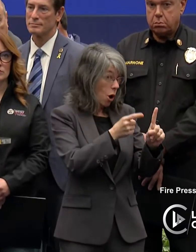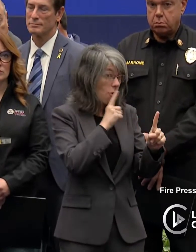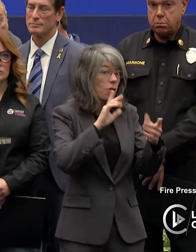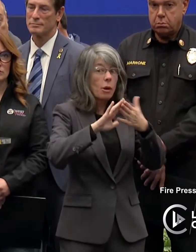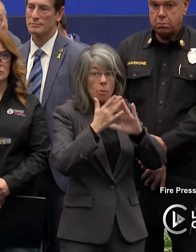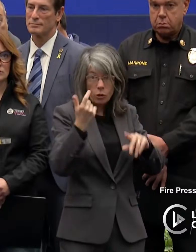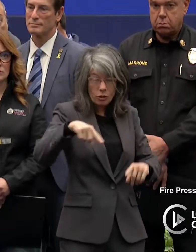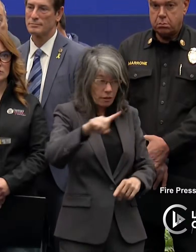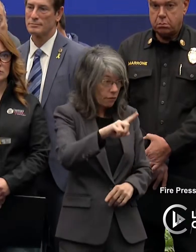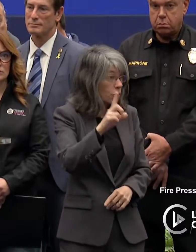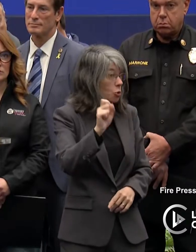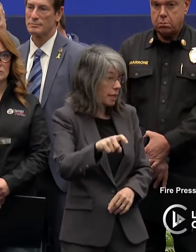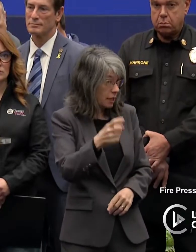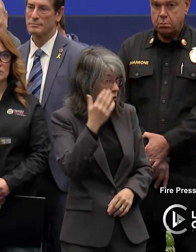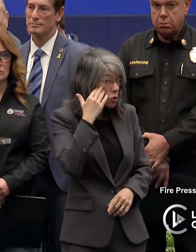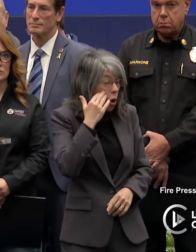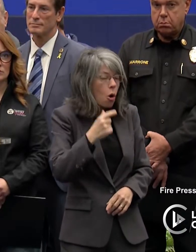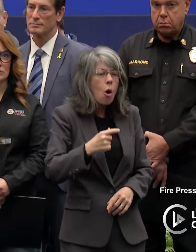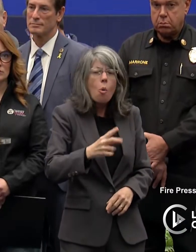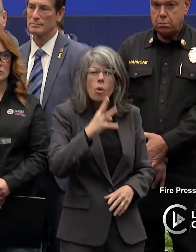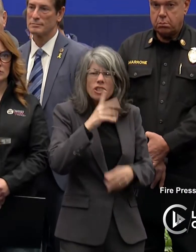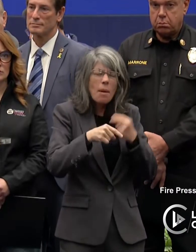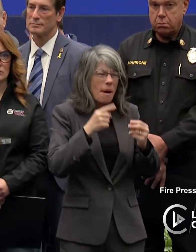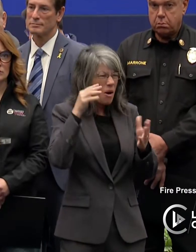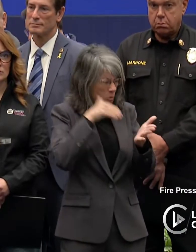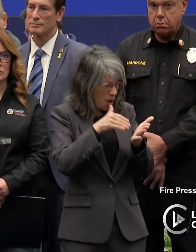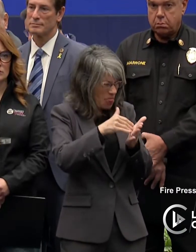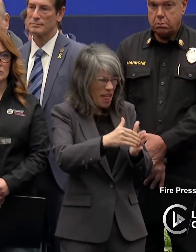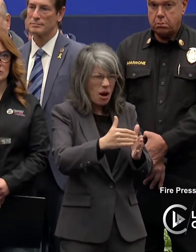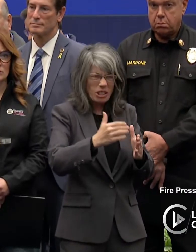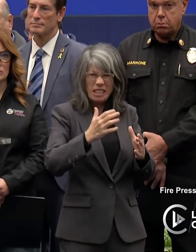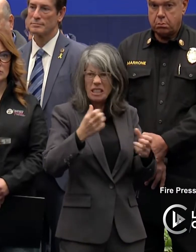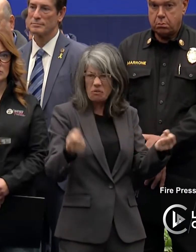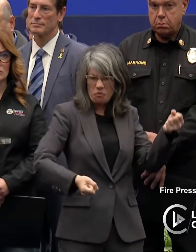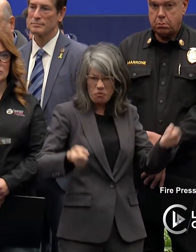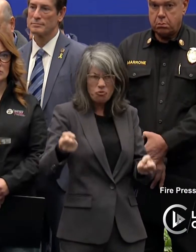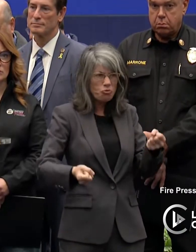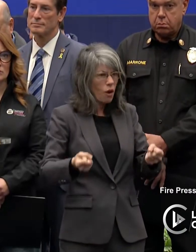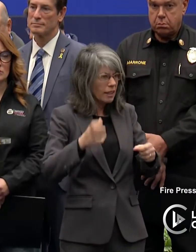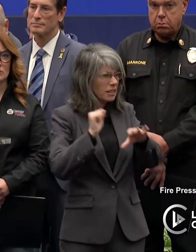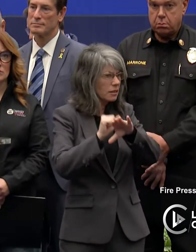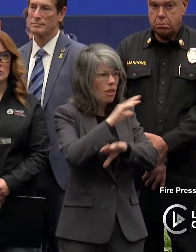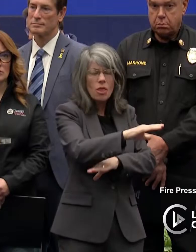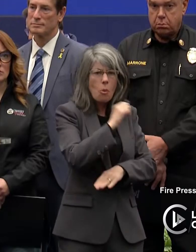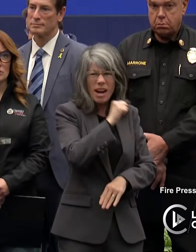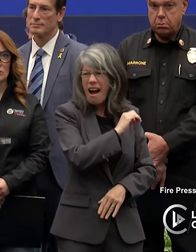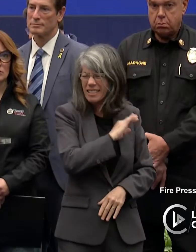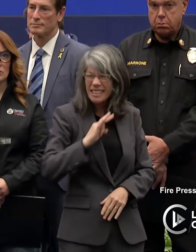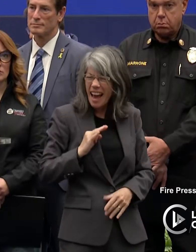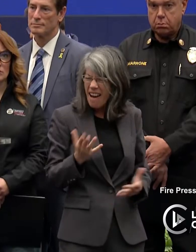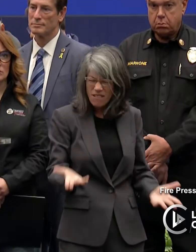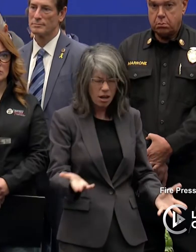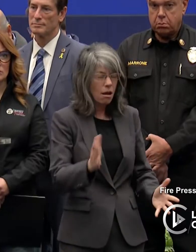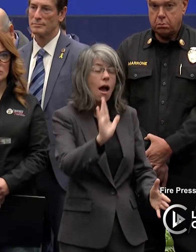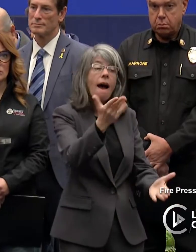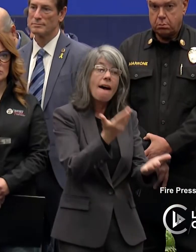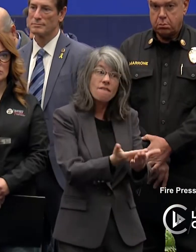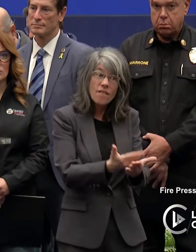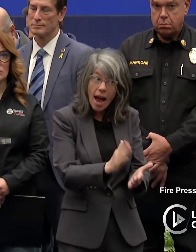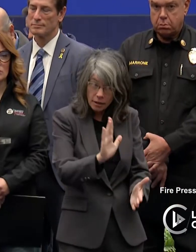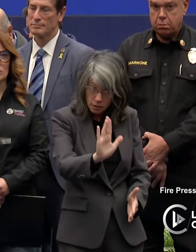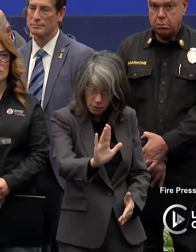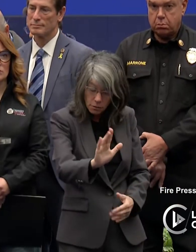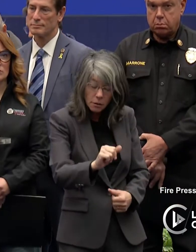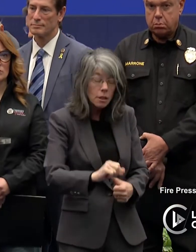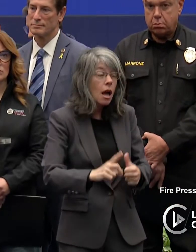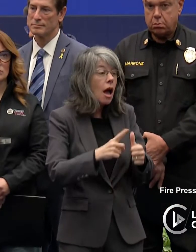need to know is that we're talking about these 1,000 engines that we're saying that were unstaffed. Facts. The facts of the